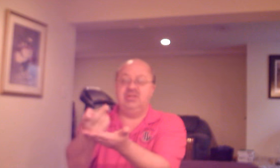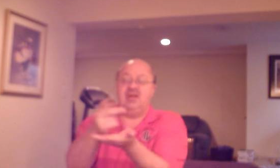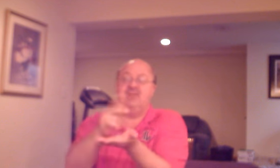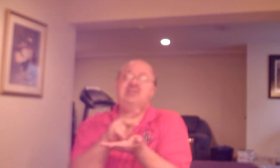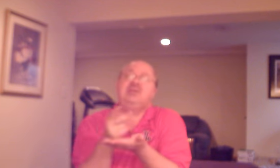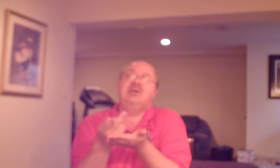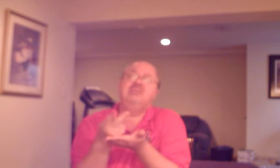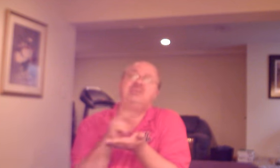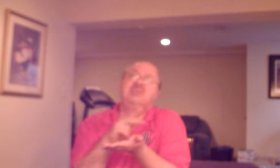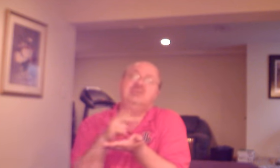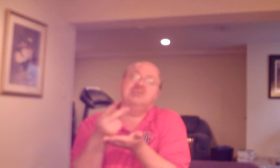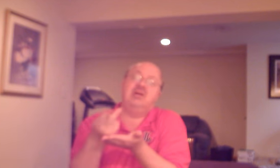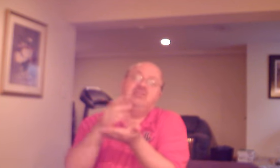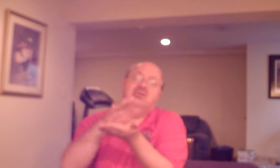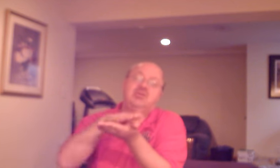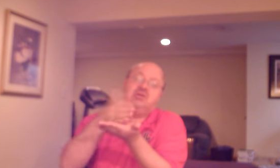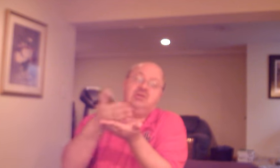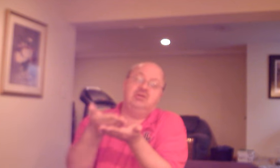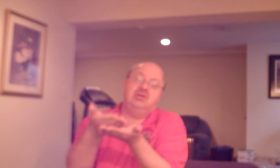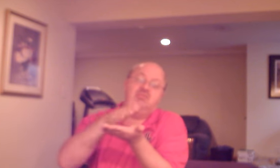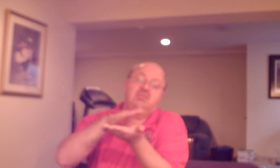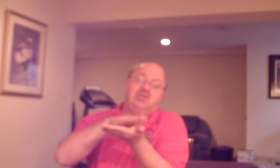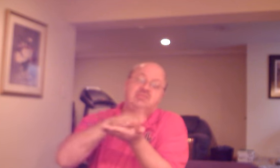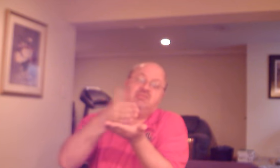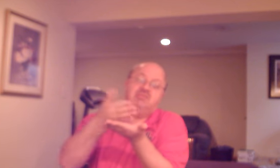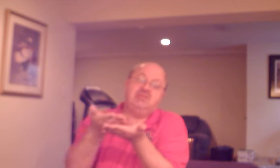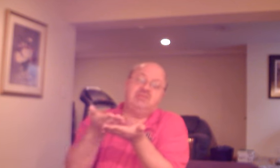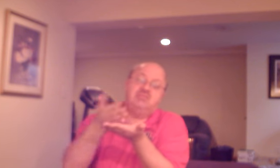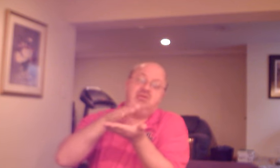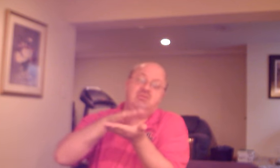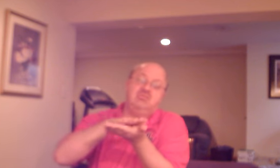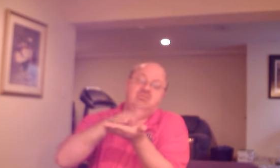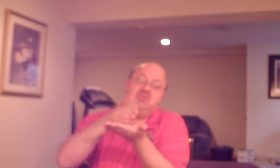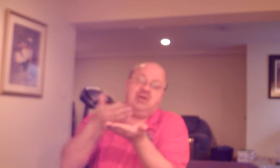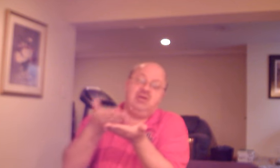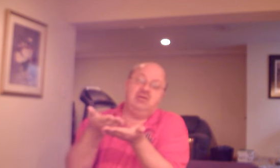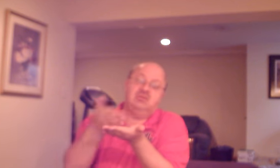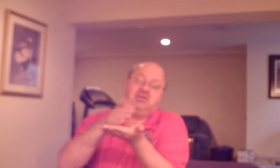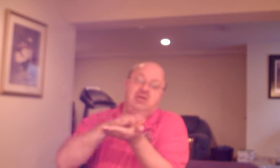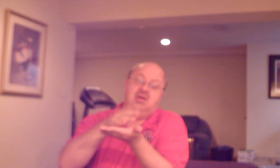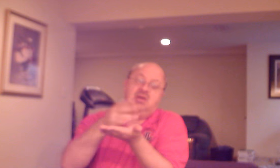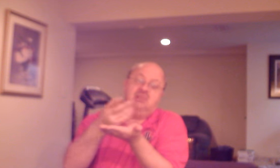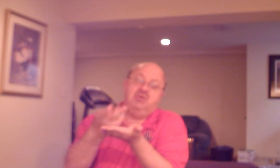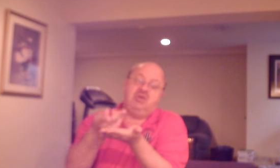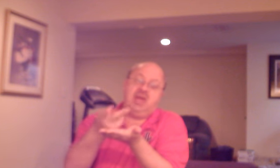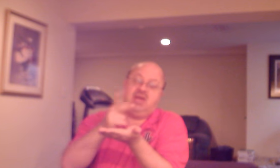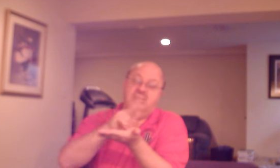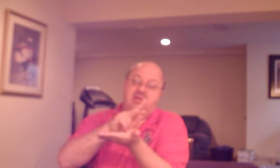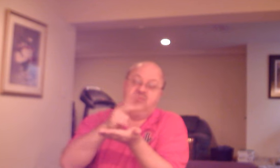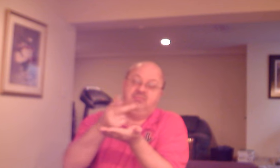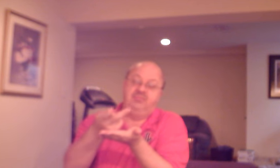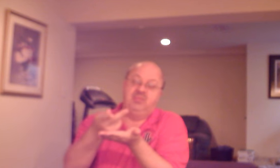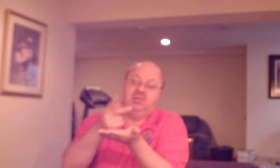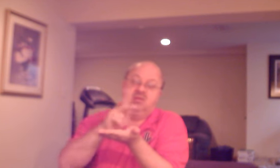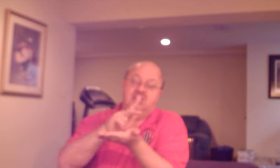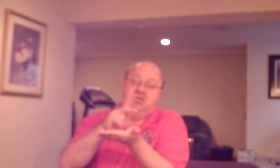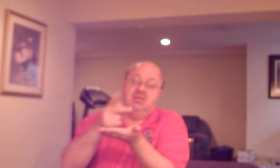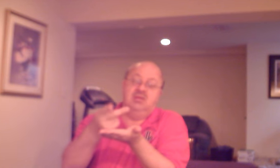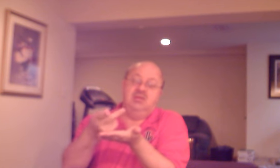And this comes from the sign to cook, where you're just flipping something over, right? Cook, and you put your K on it.